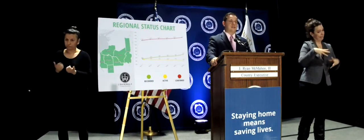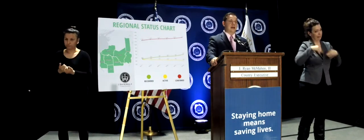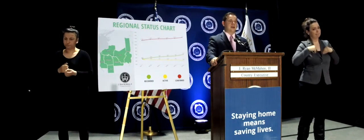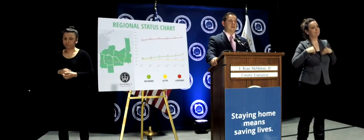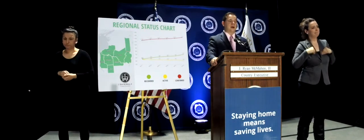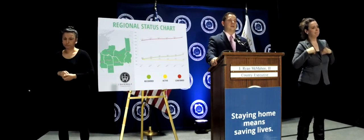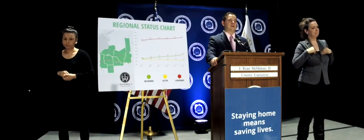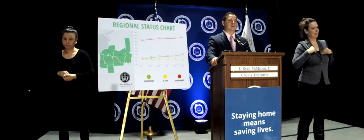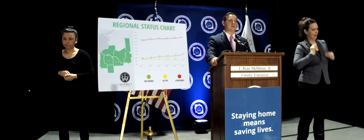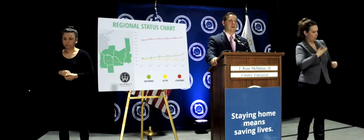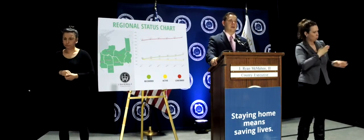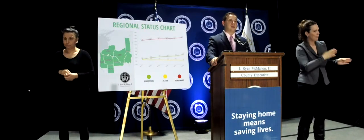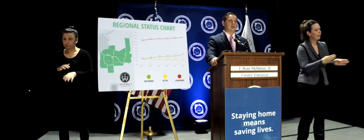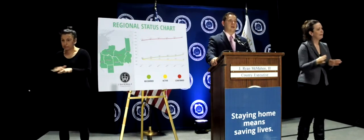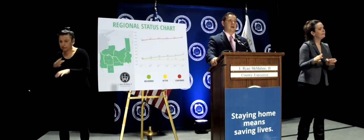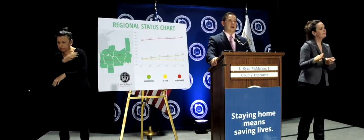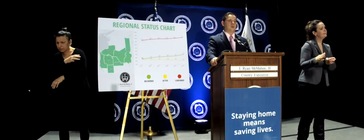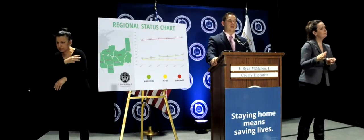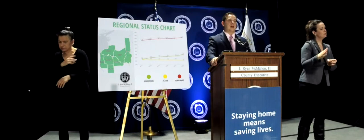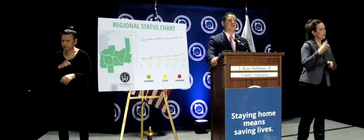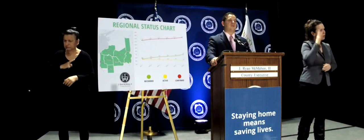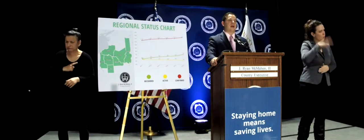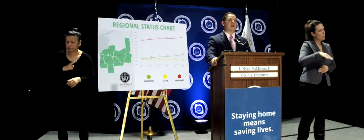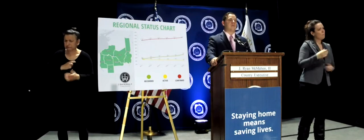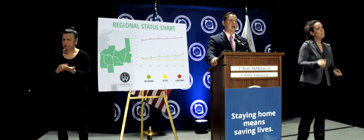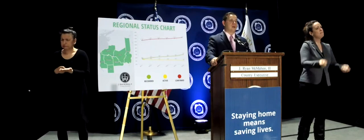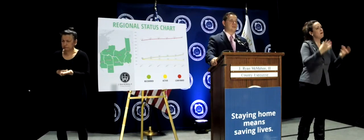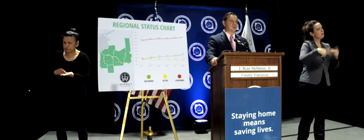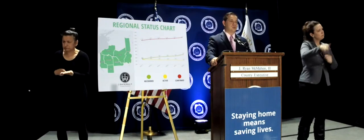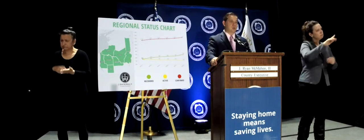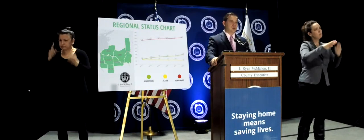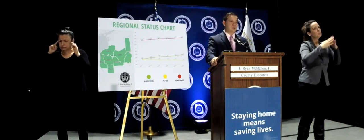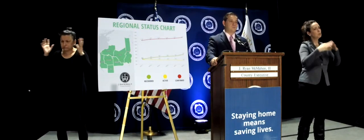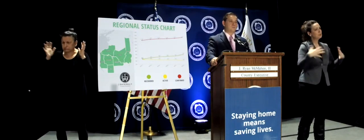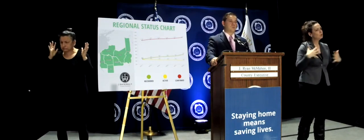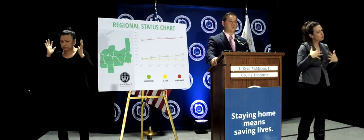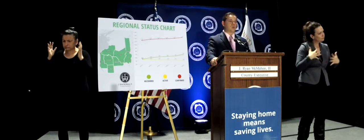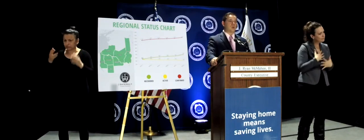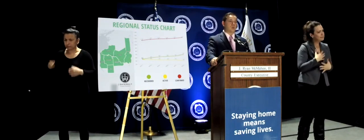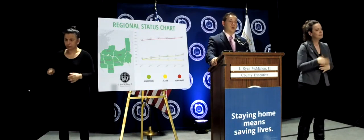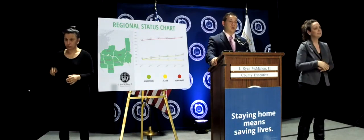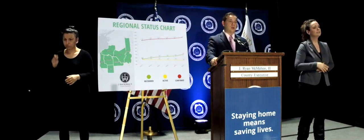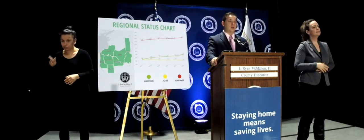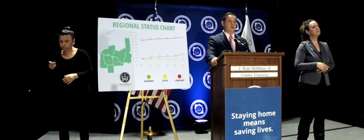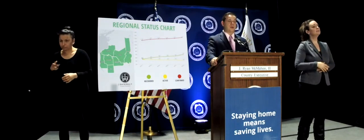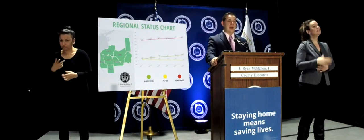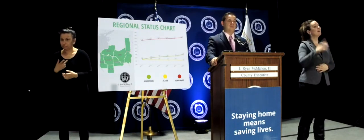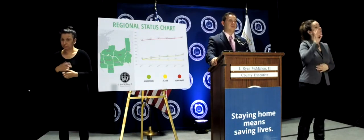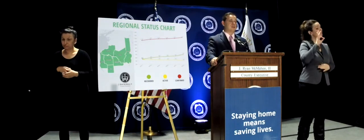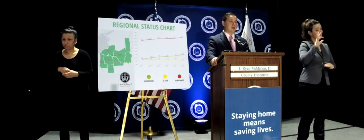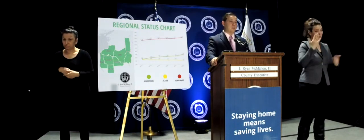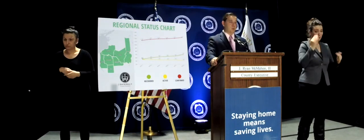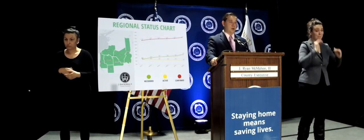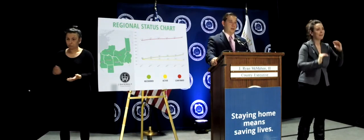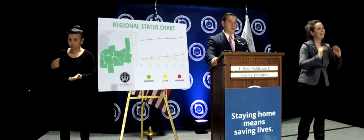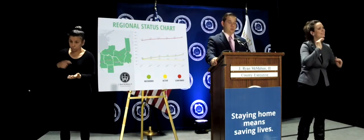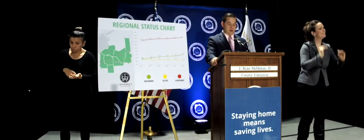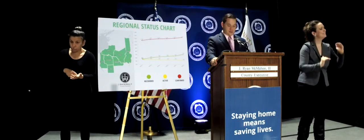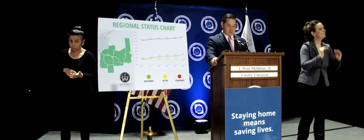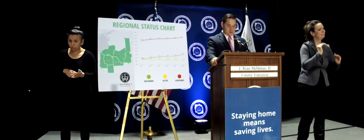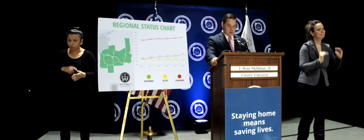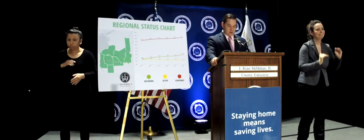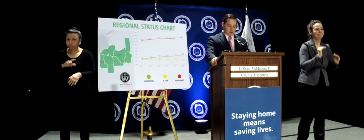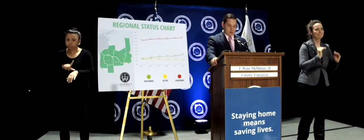there's a lot of anxiety about this, and we have to find that balance as a community. We will. We have every step of the way on